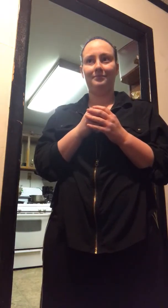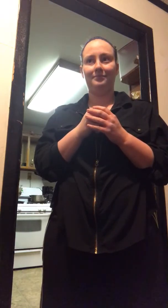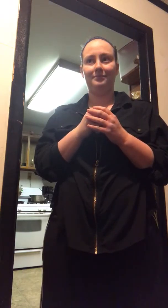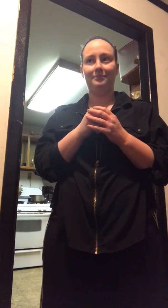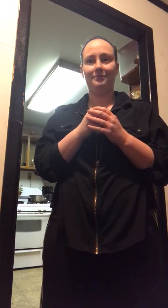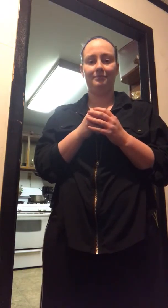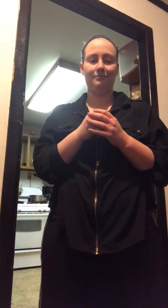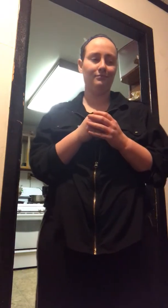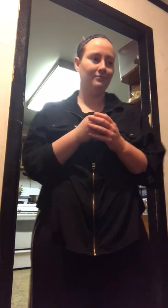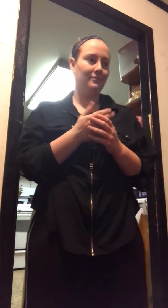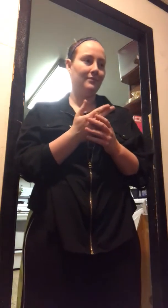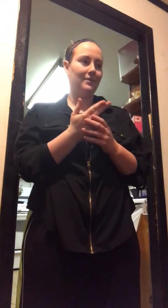13. Wait, what?